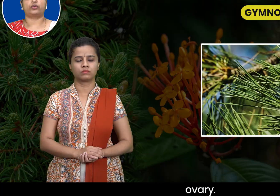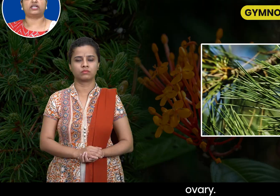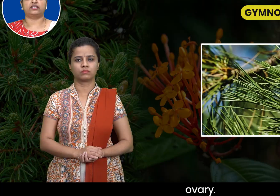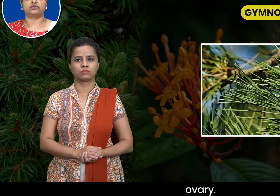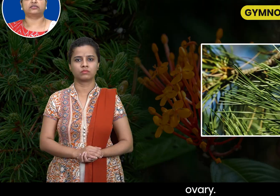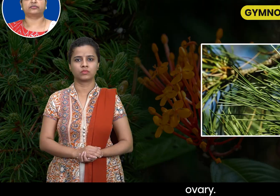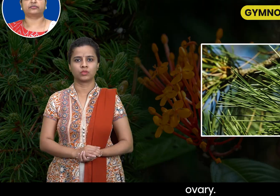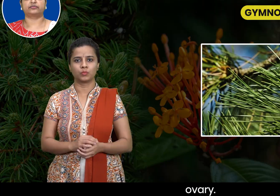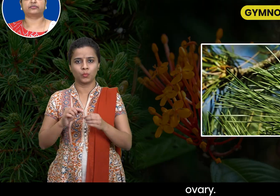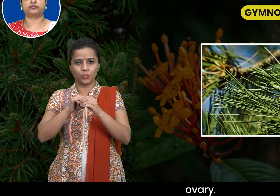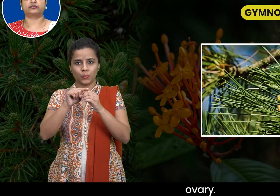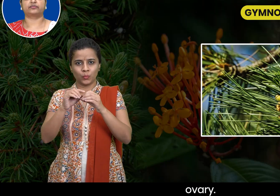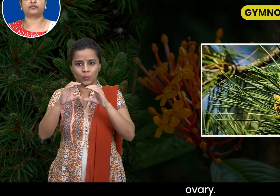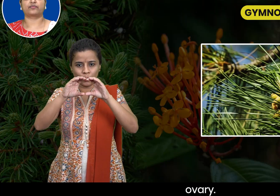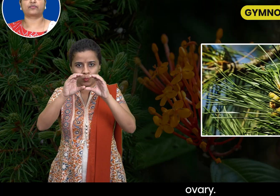ovary.